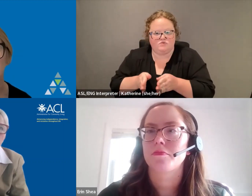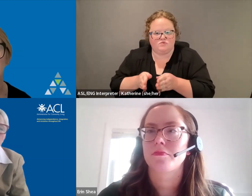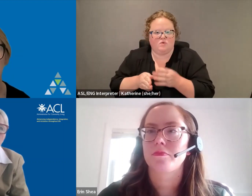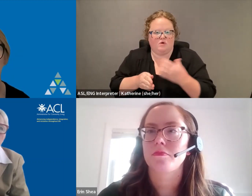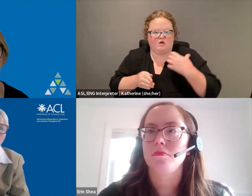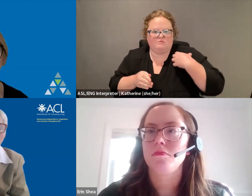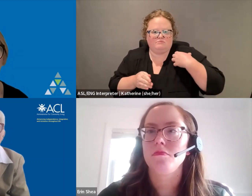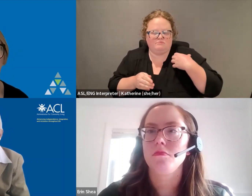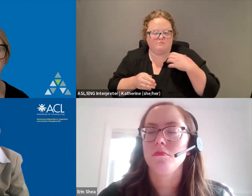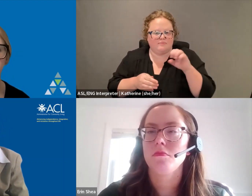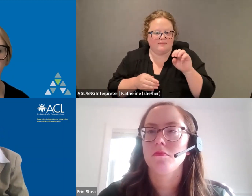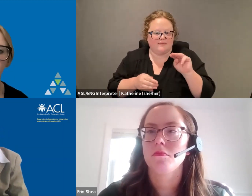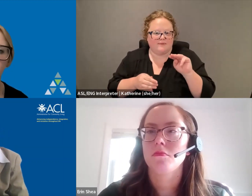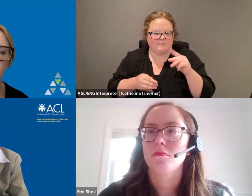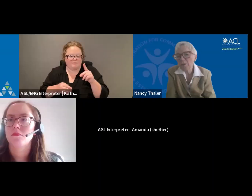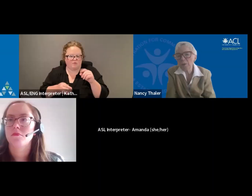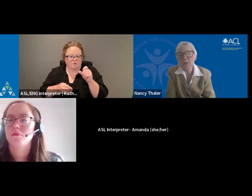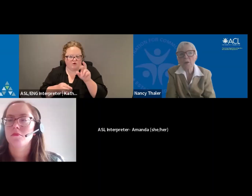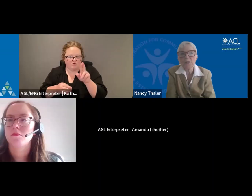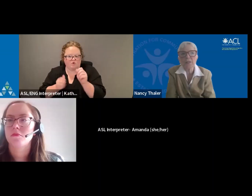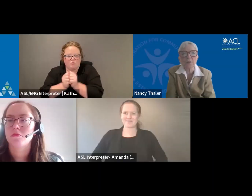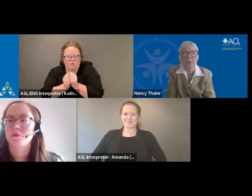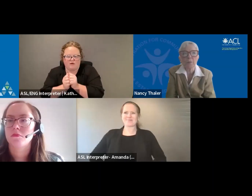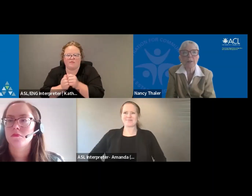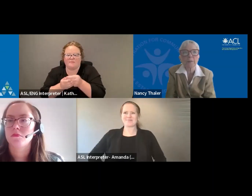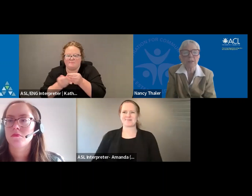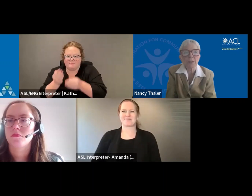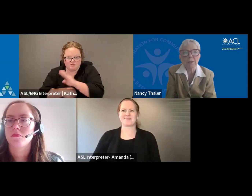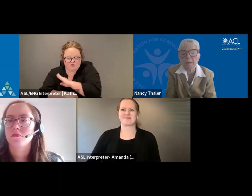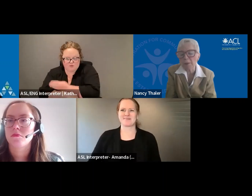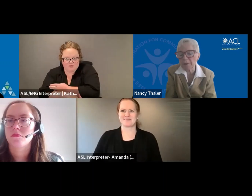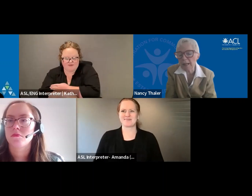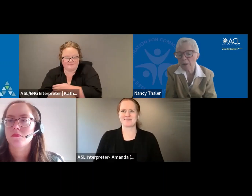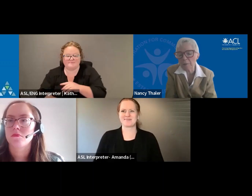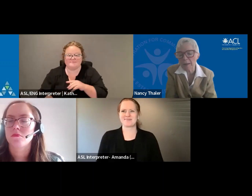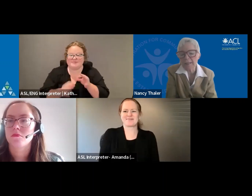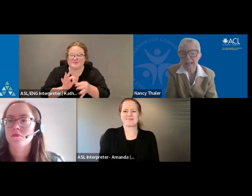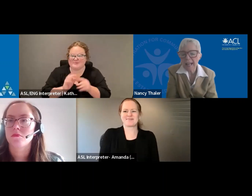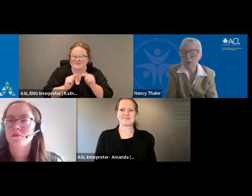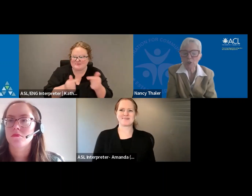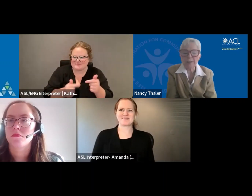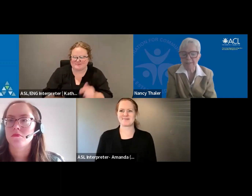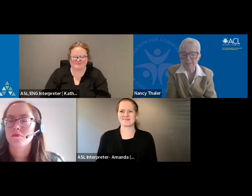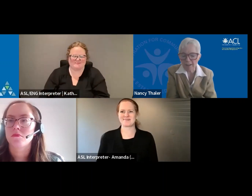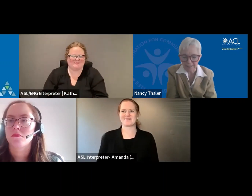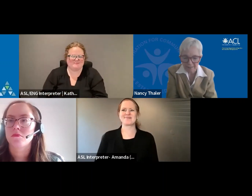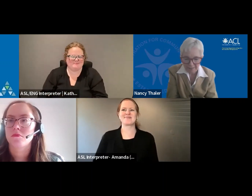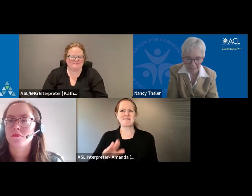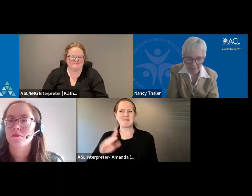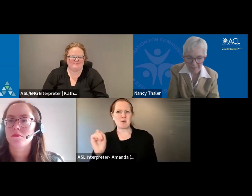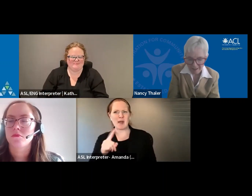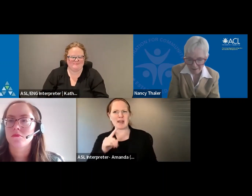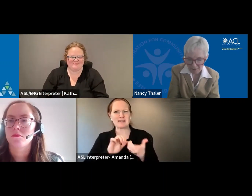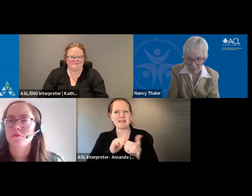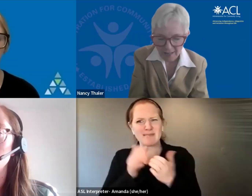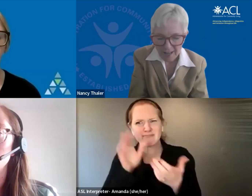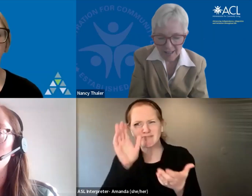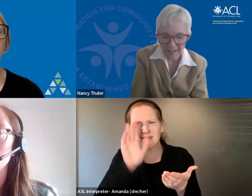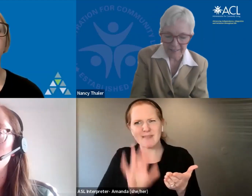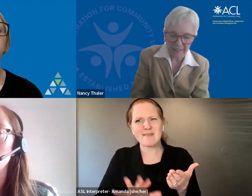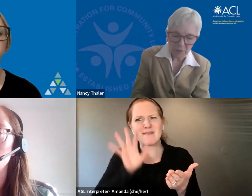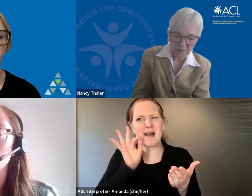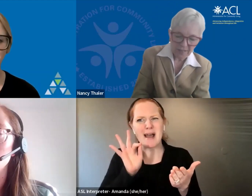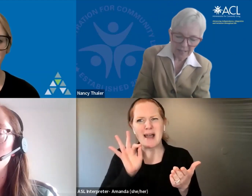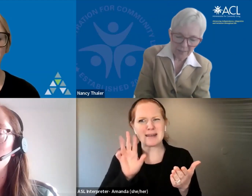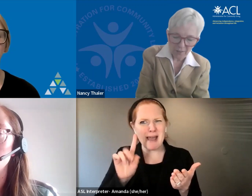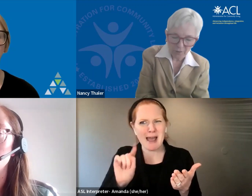waivers with budget authority. There was a question at one point, I'm not sure it's up there now, about how you can find this stuff out.